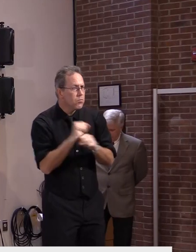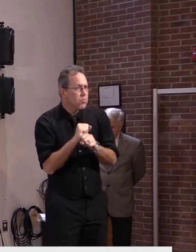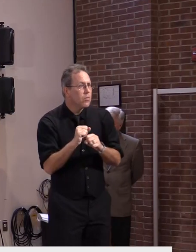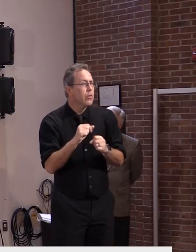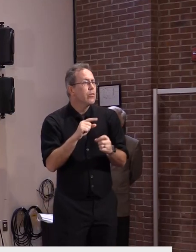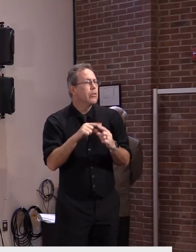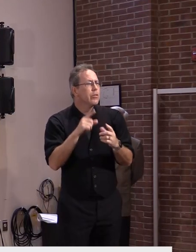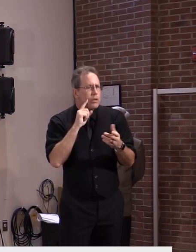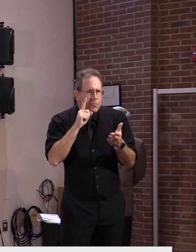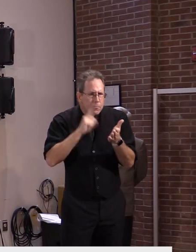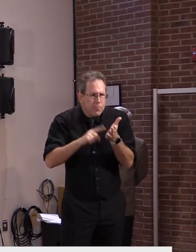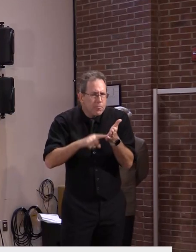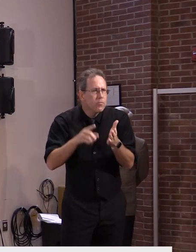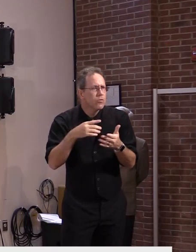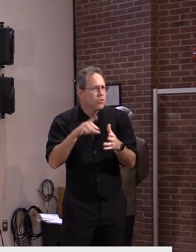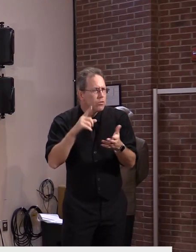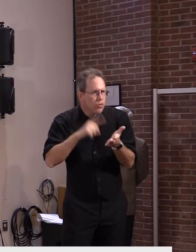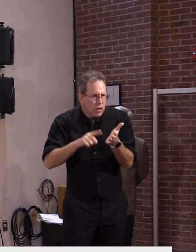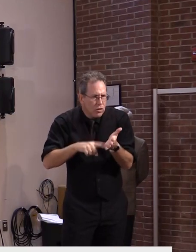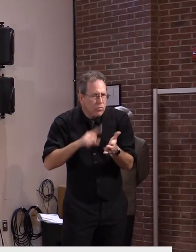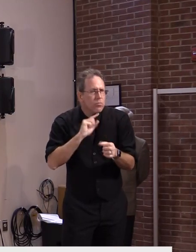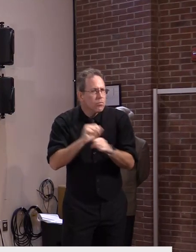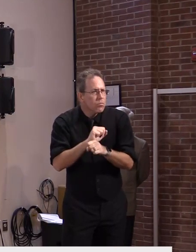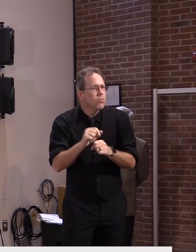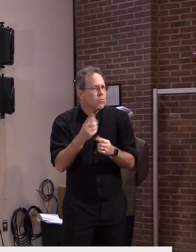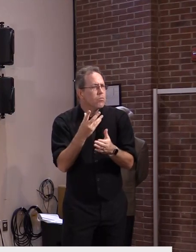available and checked on.